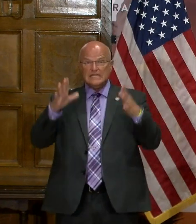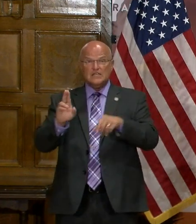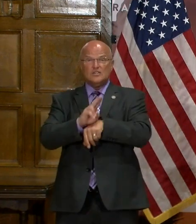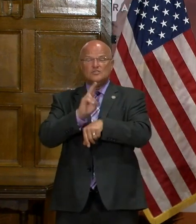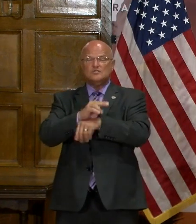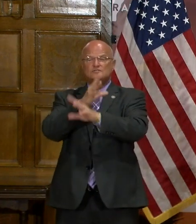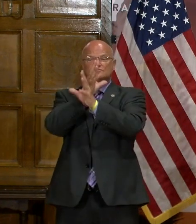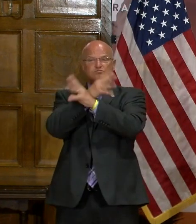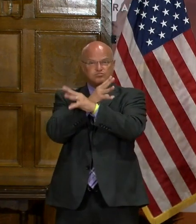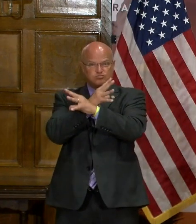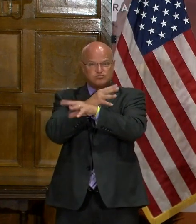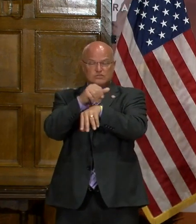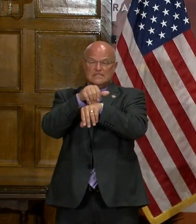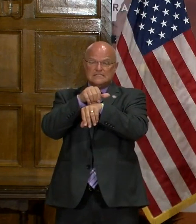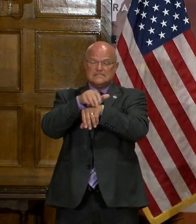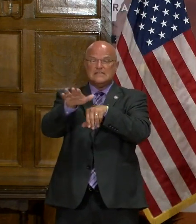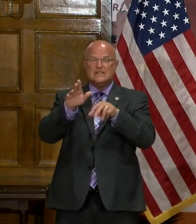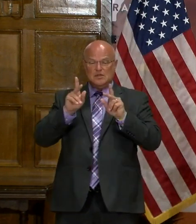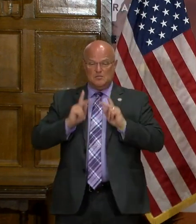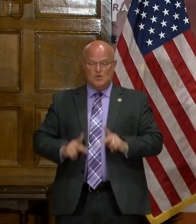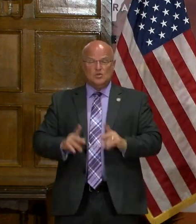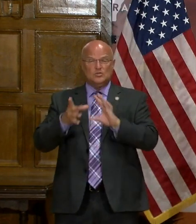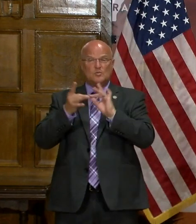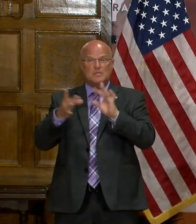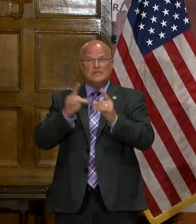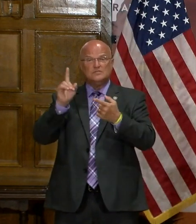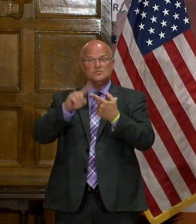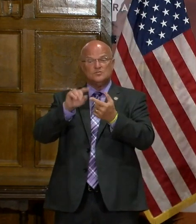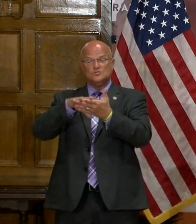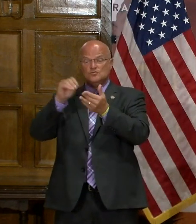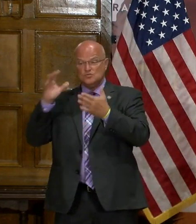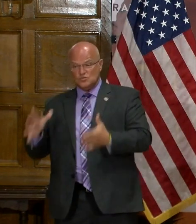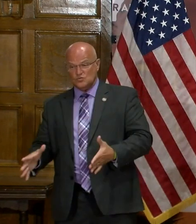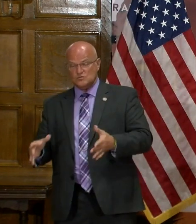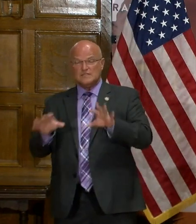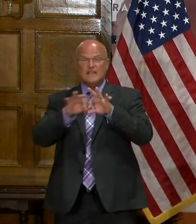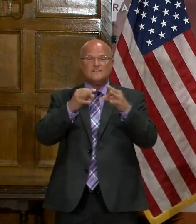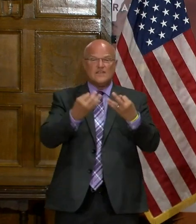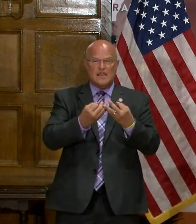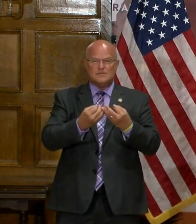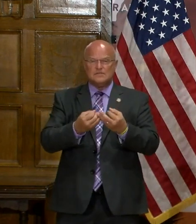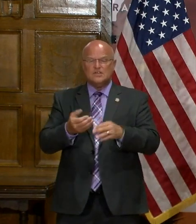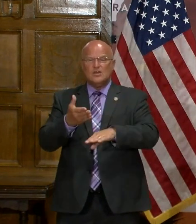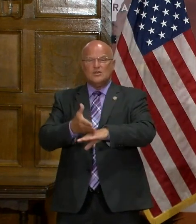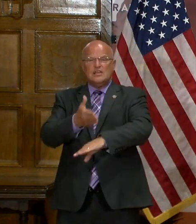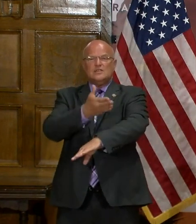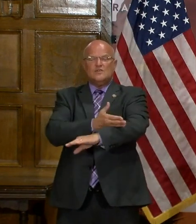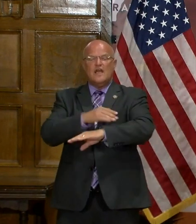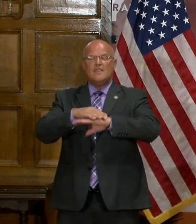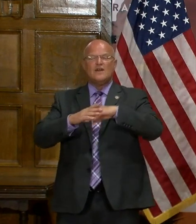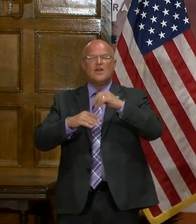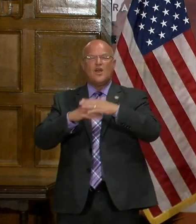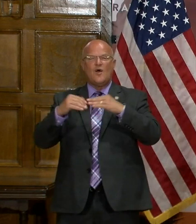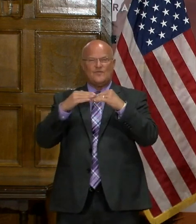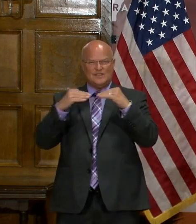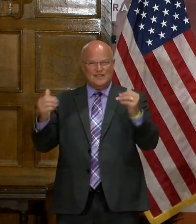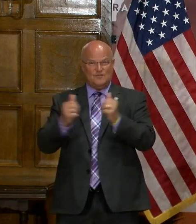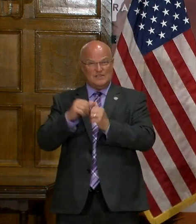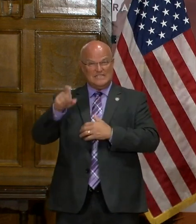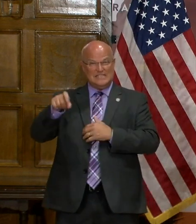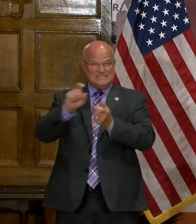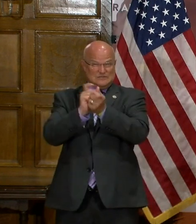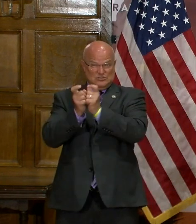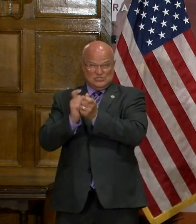using video tools to send personal messages to students and families to help increase the comfort level with the